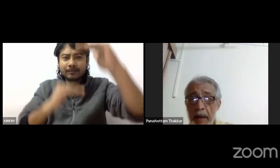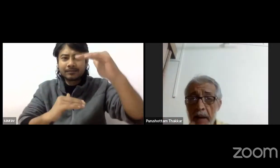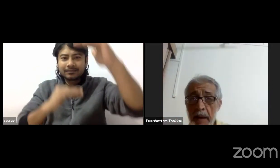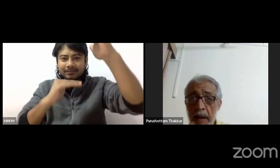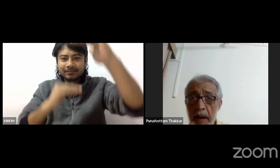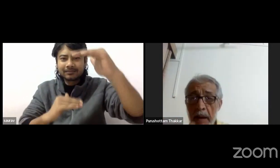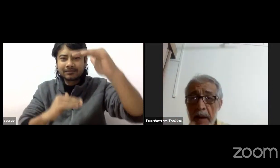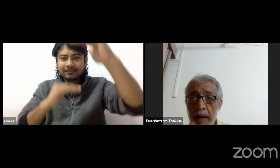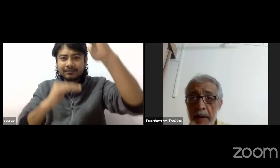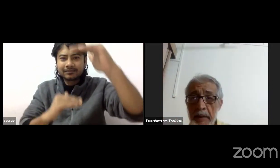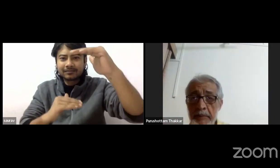Okay.